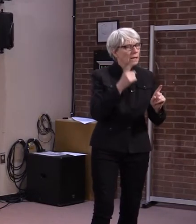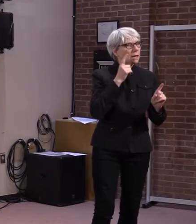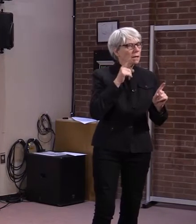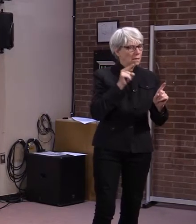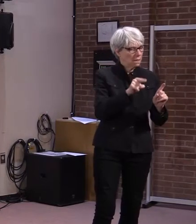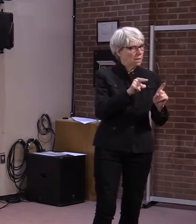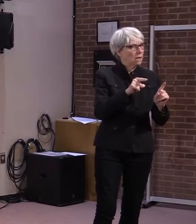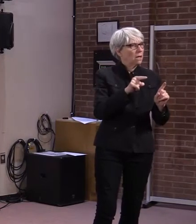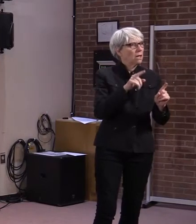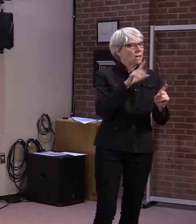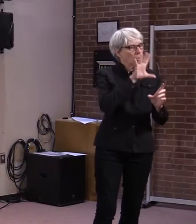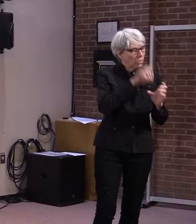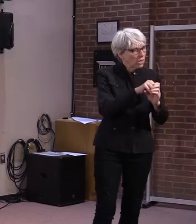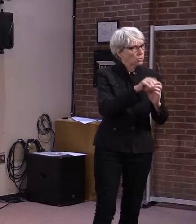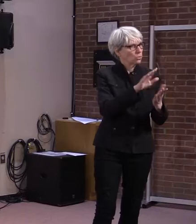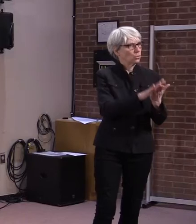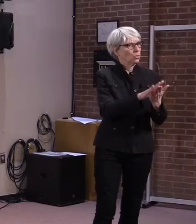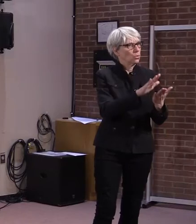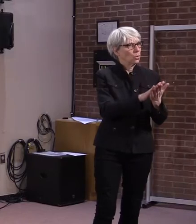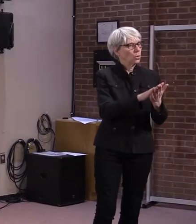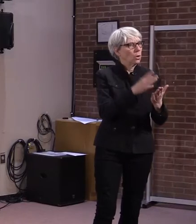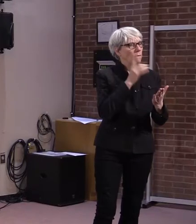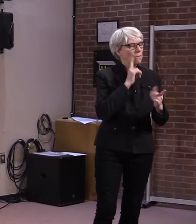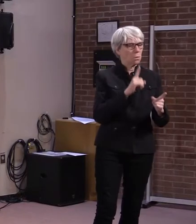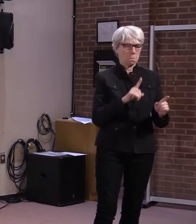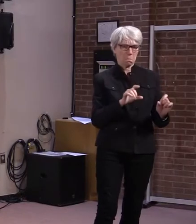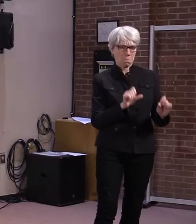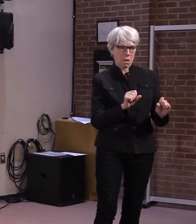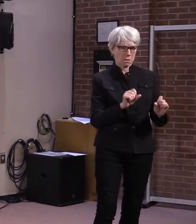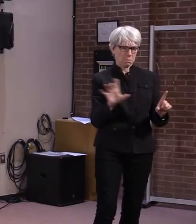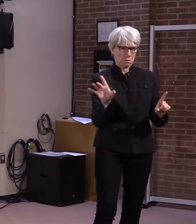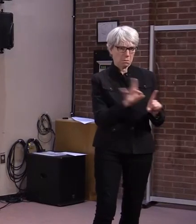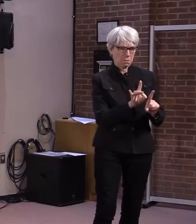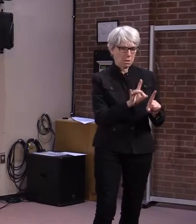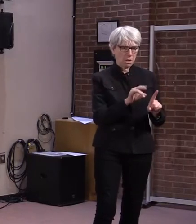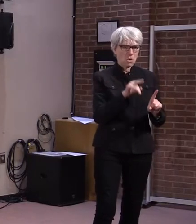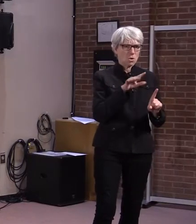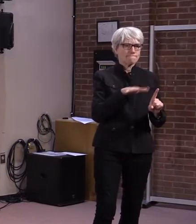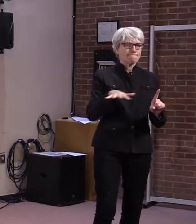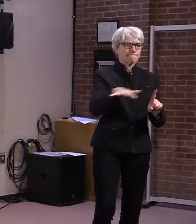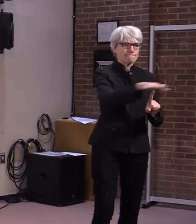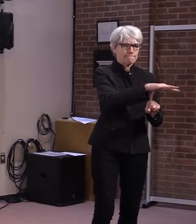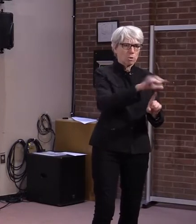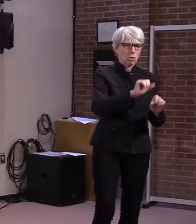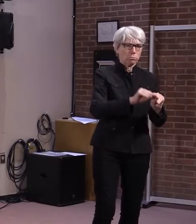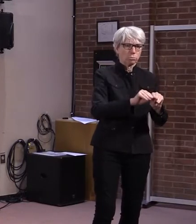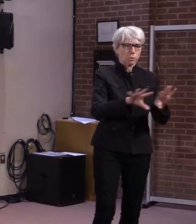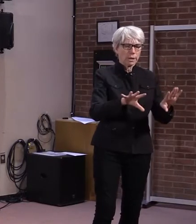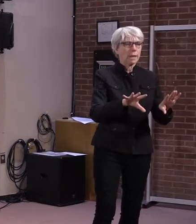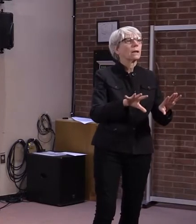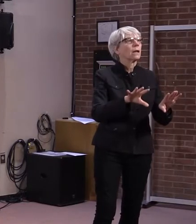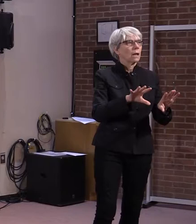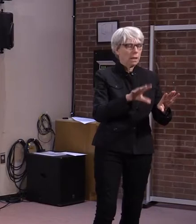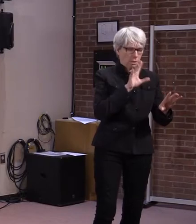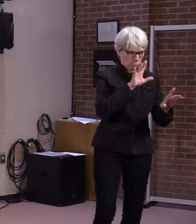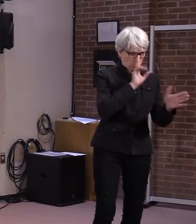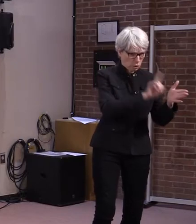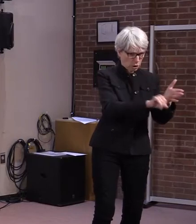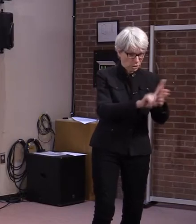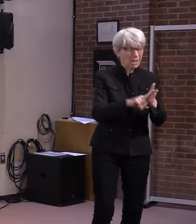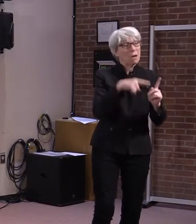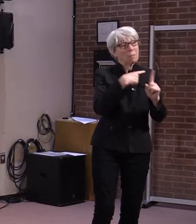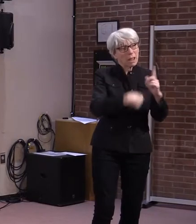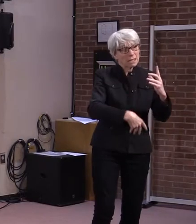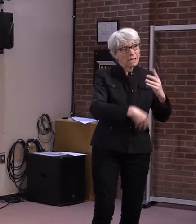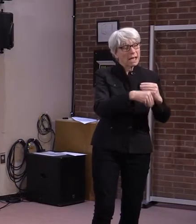locations, testing at schools when there is a potential case or contacts, and take home test kits. Depending on